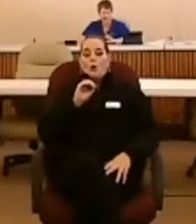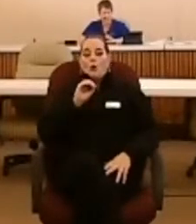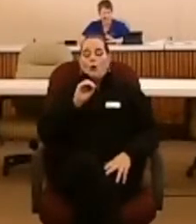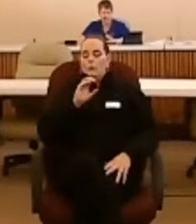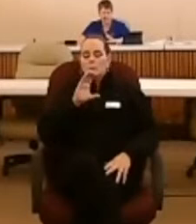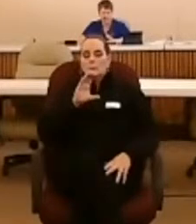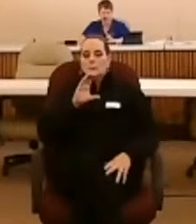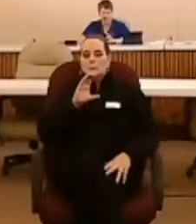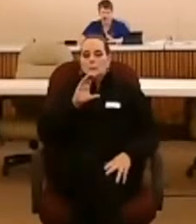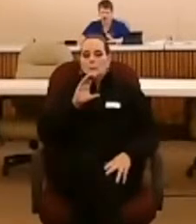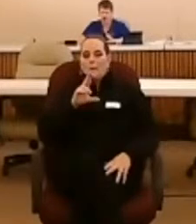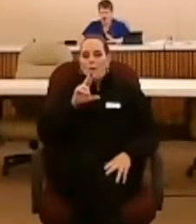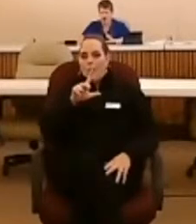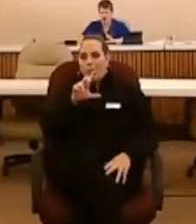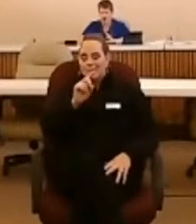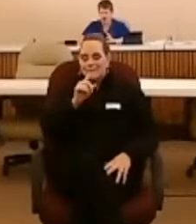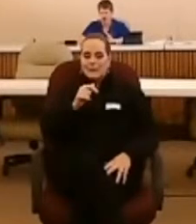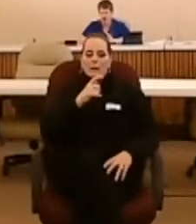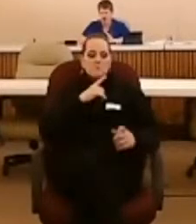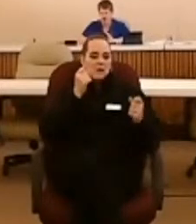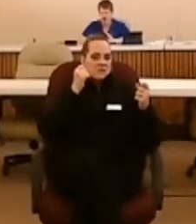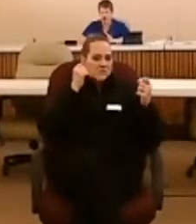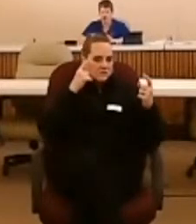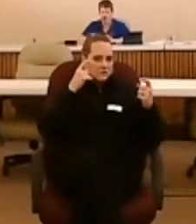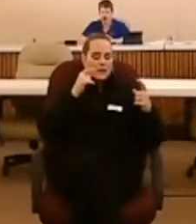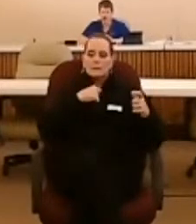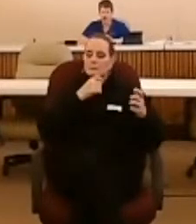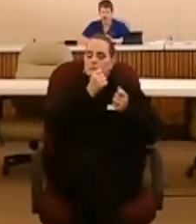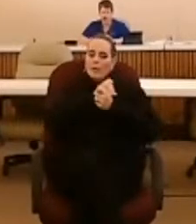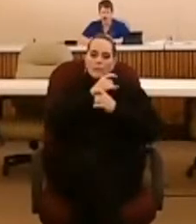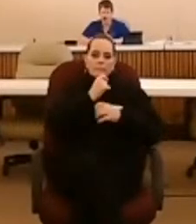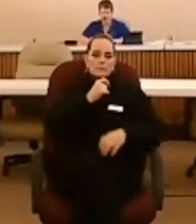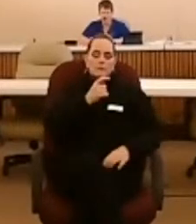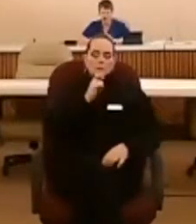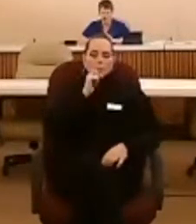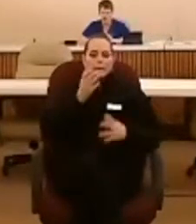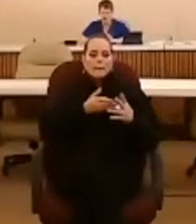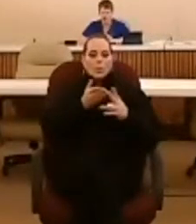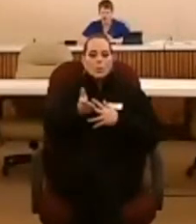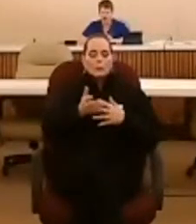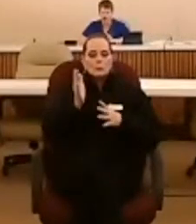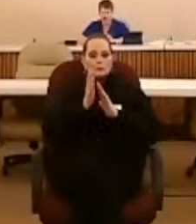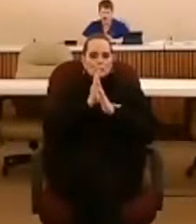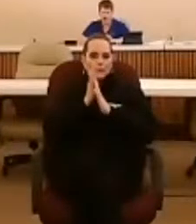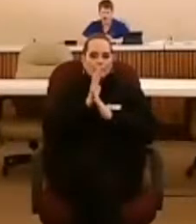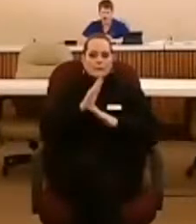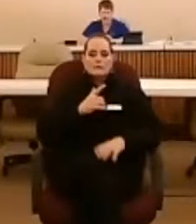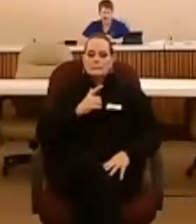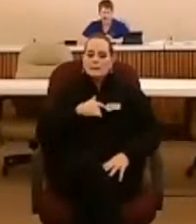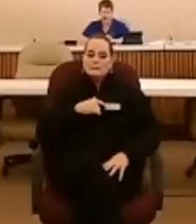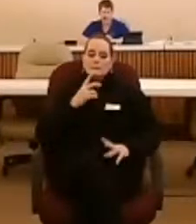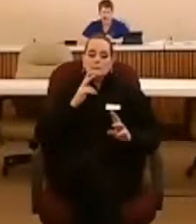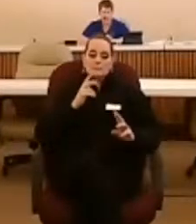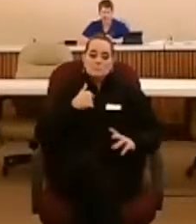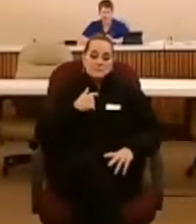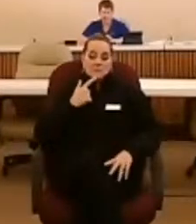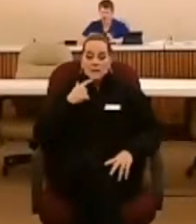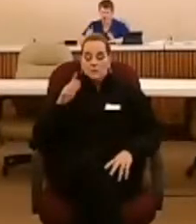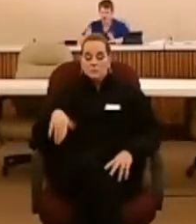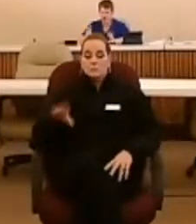Love, why you want to be on a cul-de-sac. No through traffic is great. As someone grew up playing in the street, we